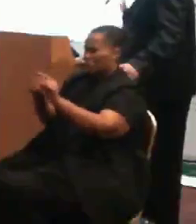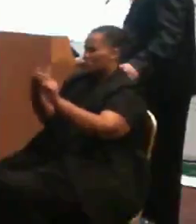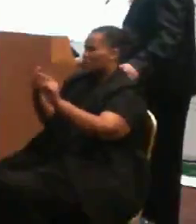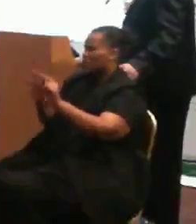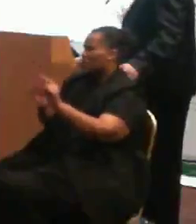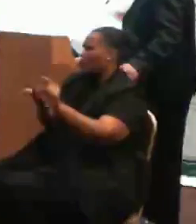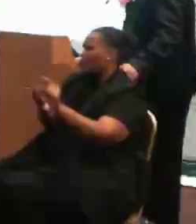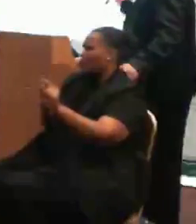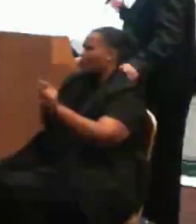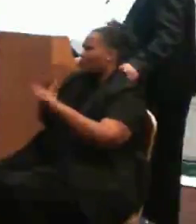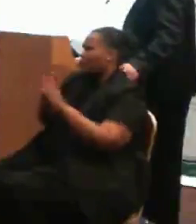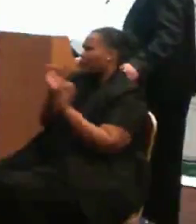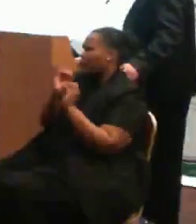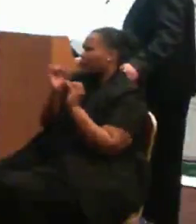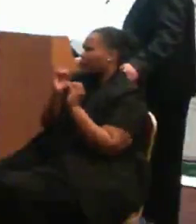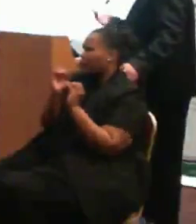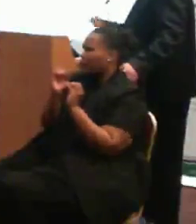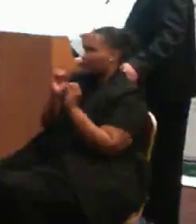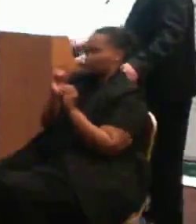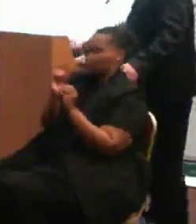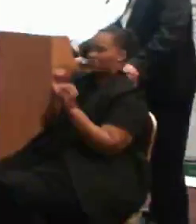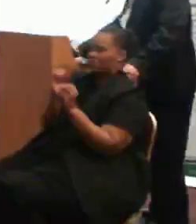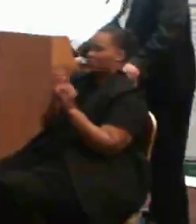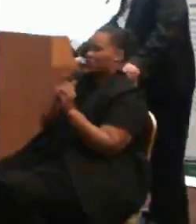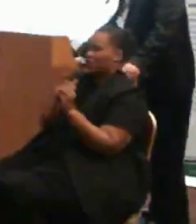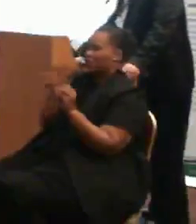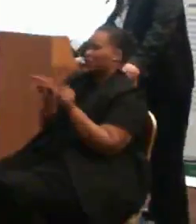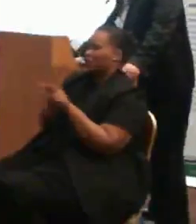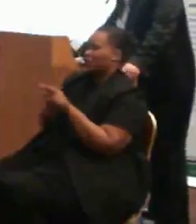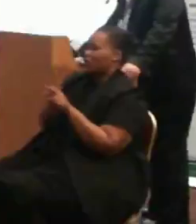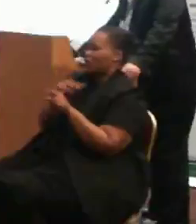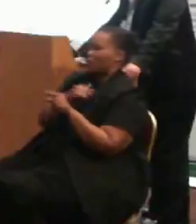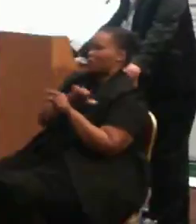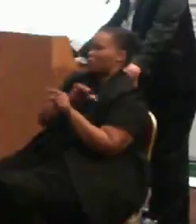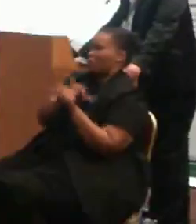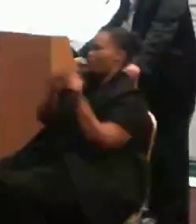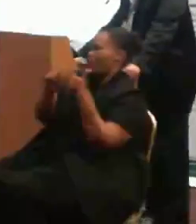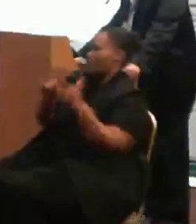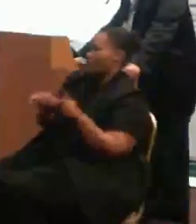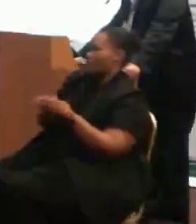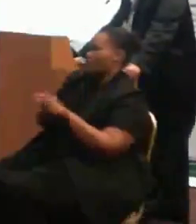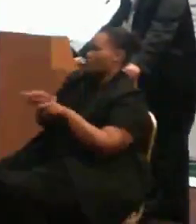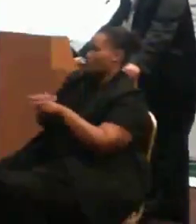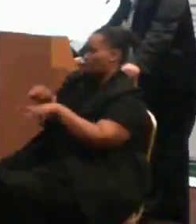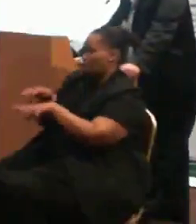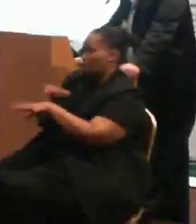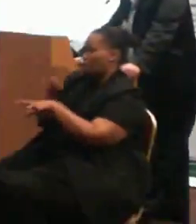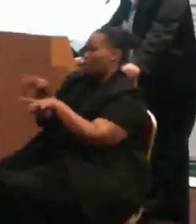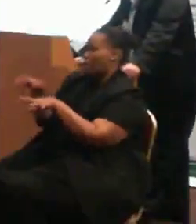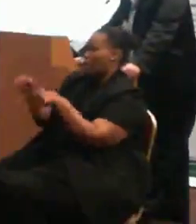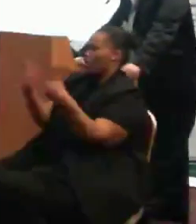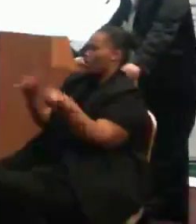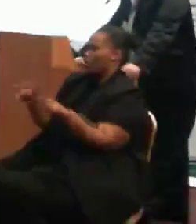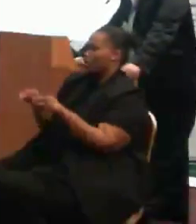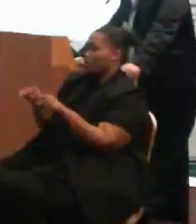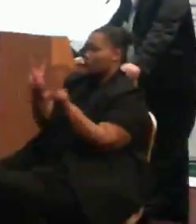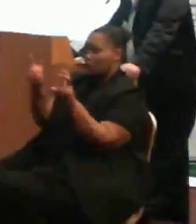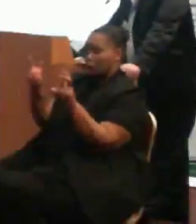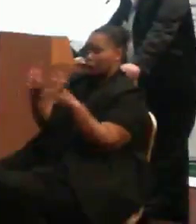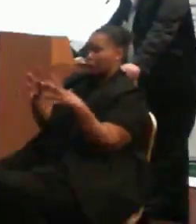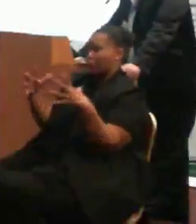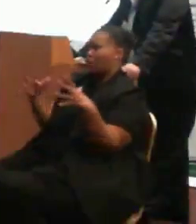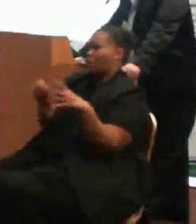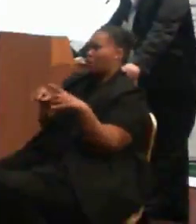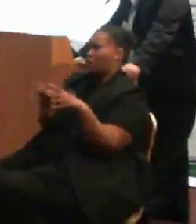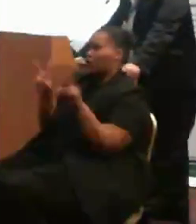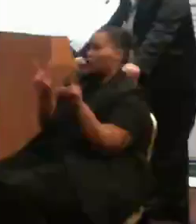are out of order, but they still get readings from it, which include the municipality accounts and farmers' accounts. So there's a big issue here. There's a